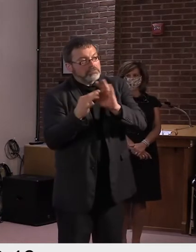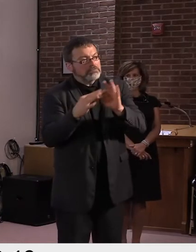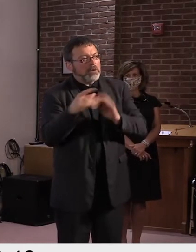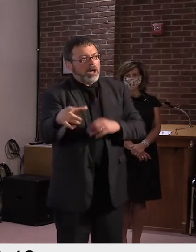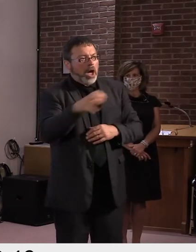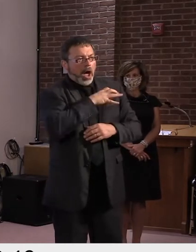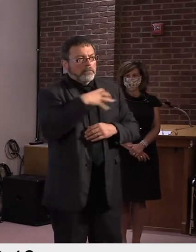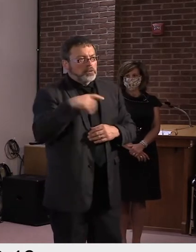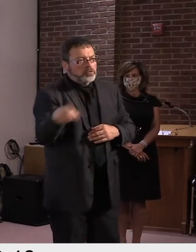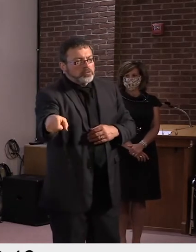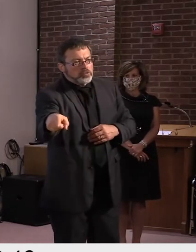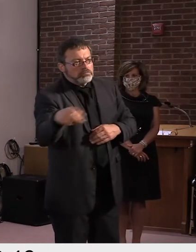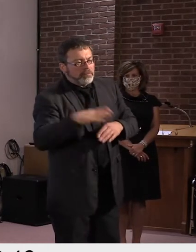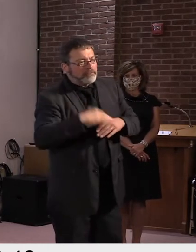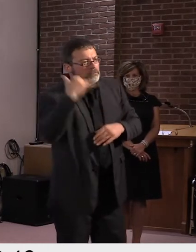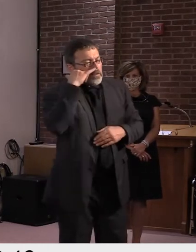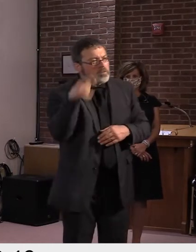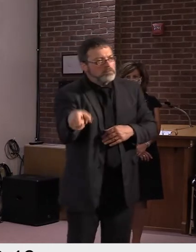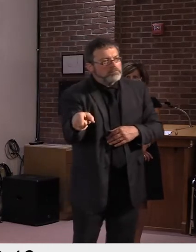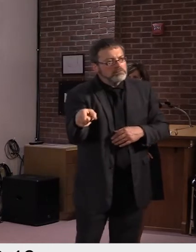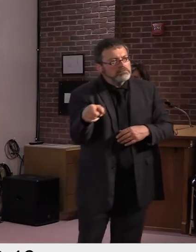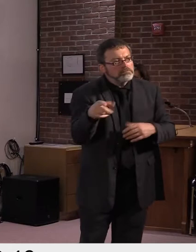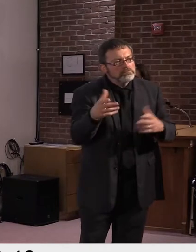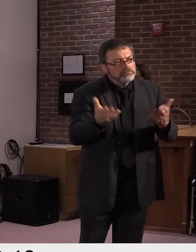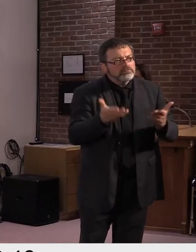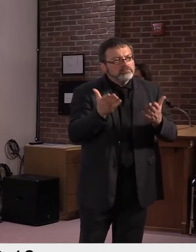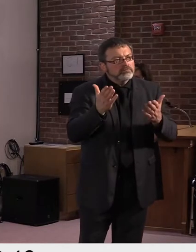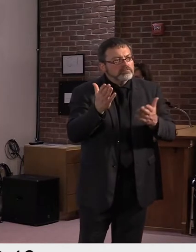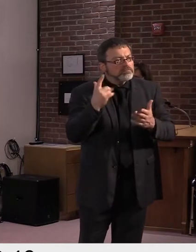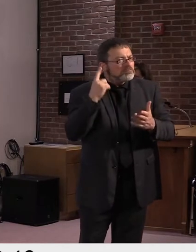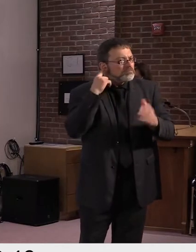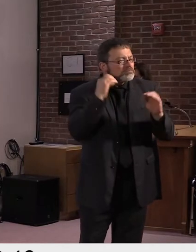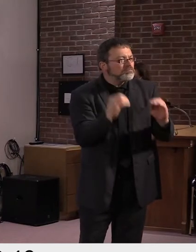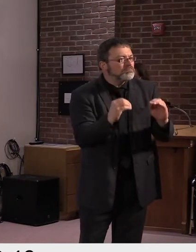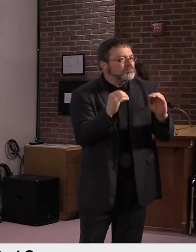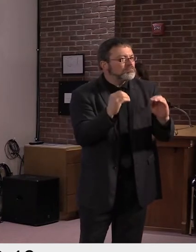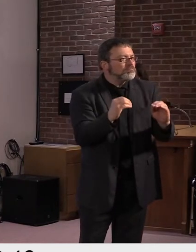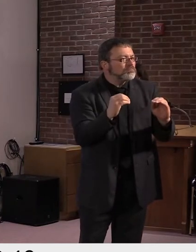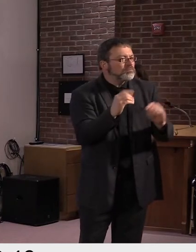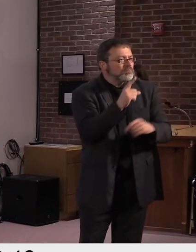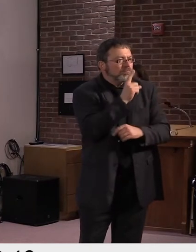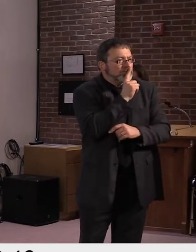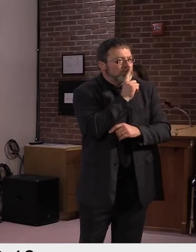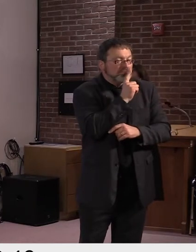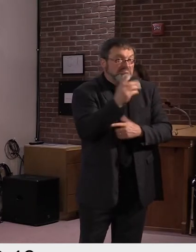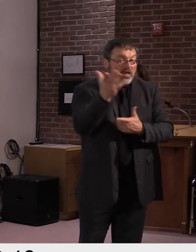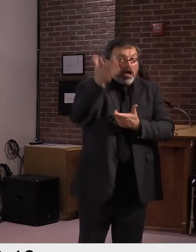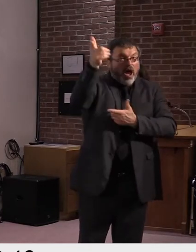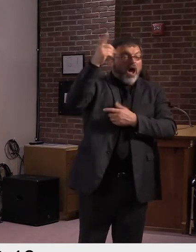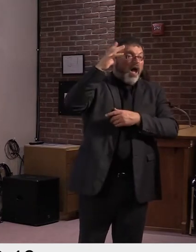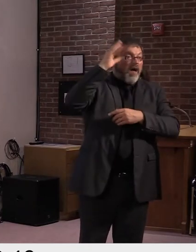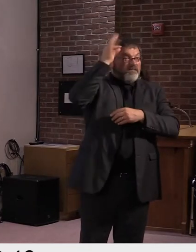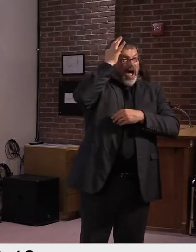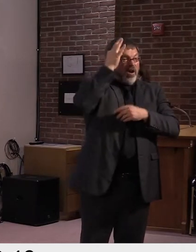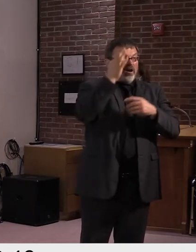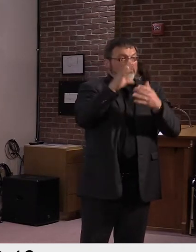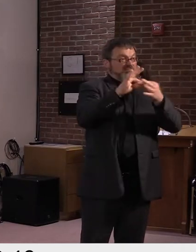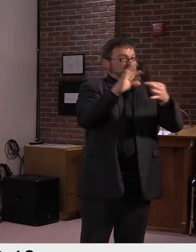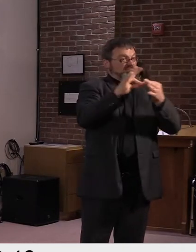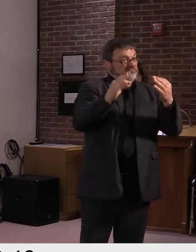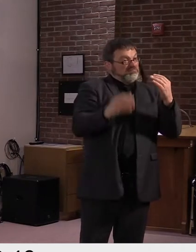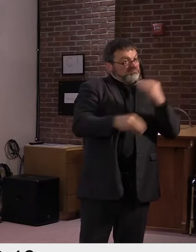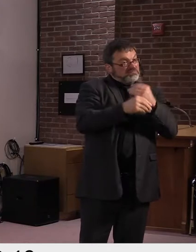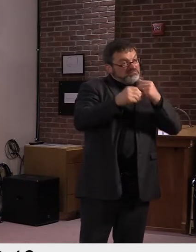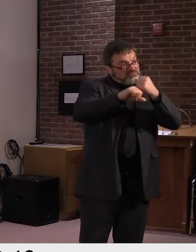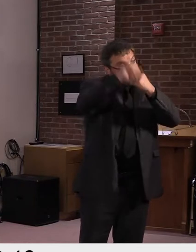heard anything in terms of an extension. It certainly is a point of conversation, but to this day, there hasn't been any